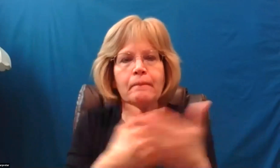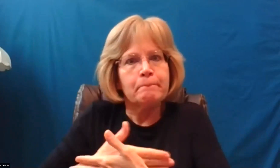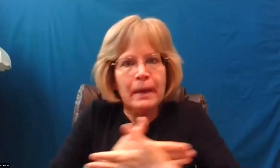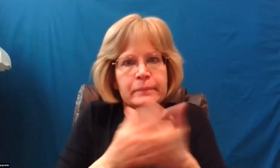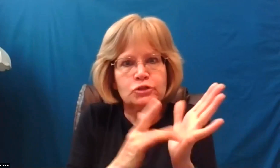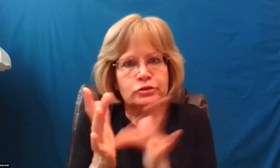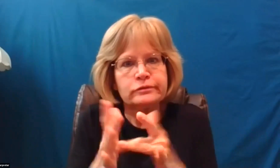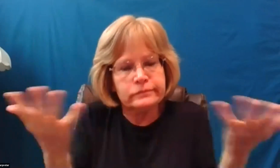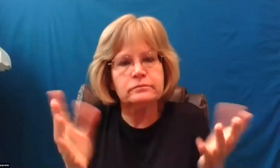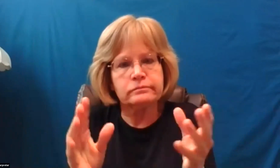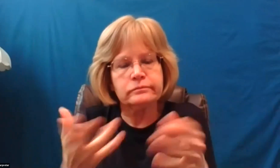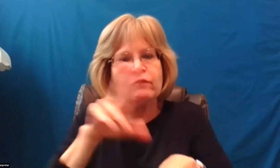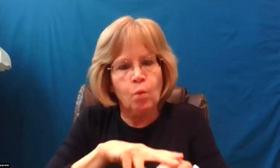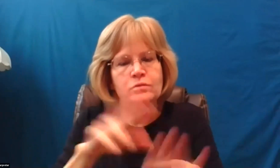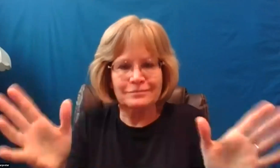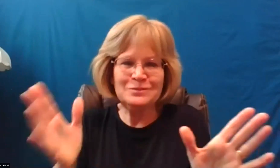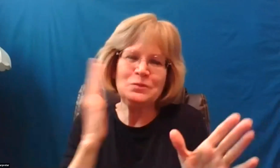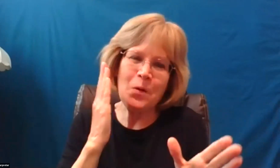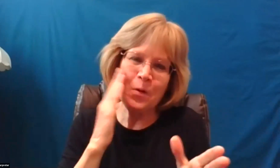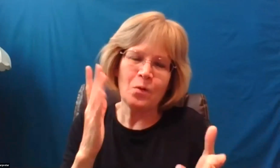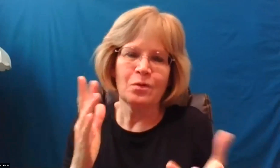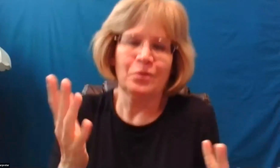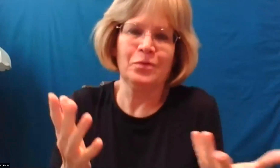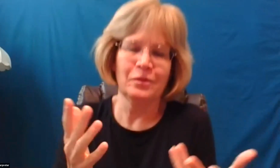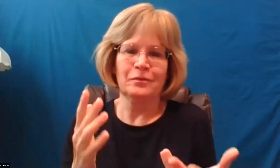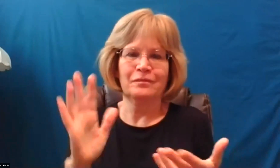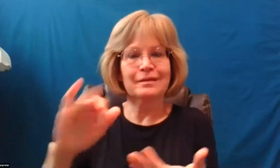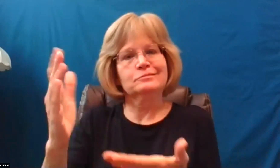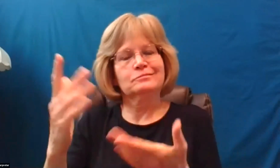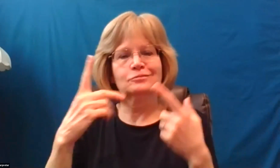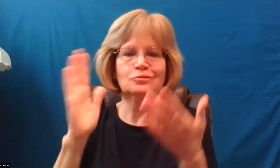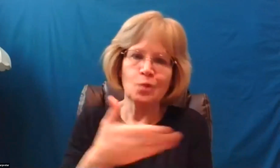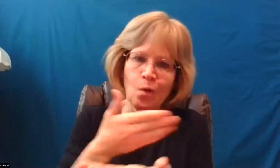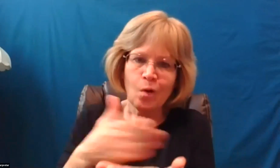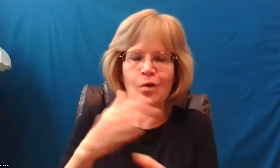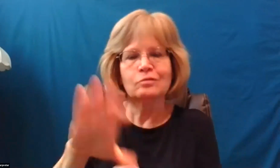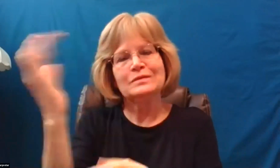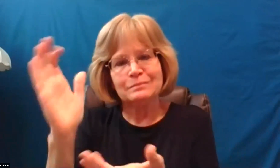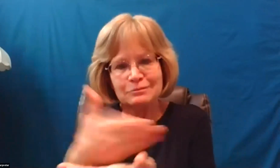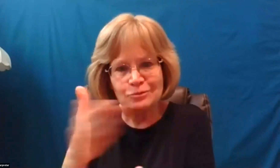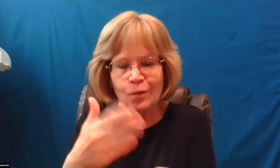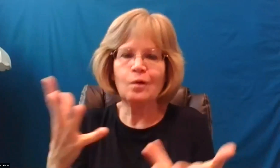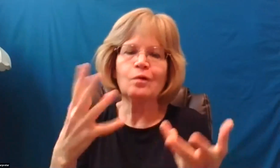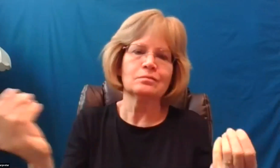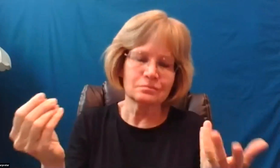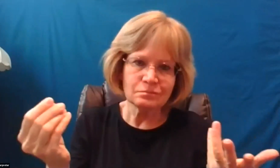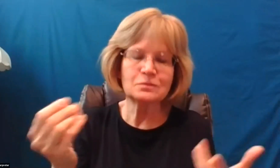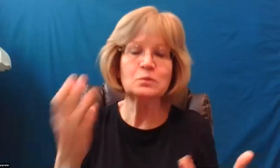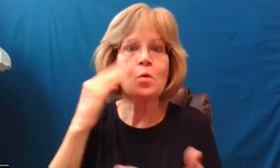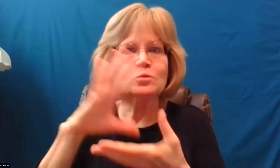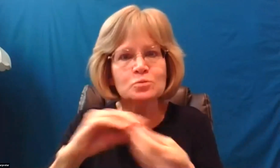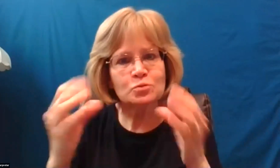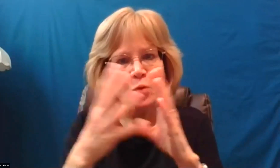secret. We've sung the carol, we've heard it sung scores of times, and we know all too well the story